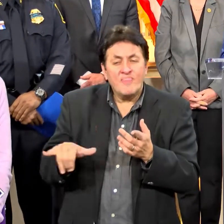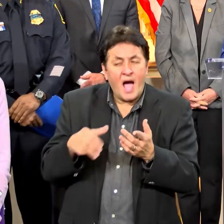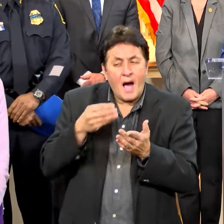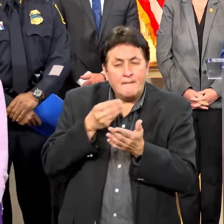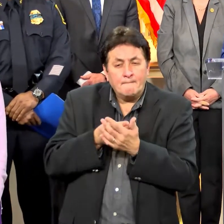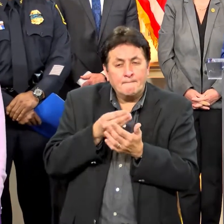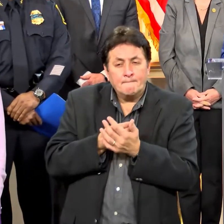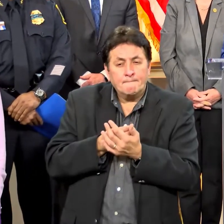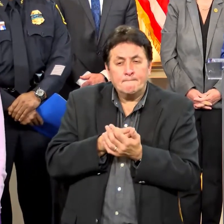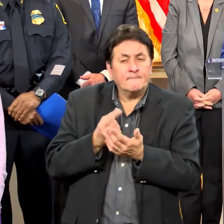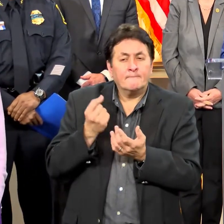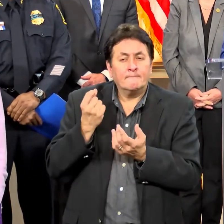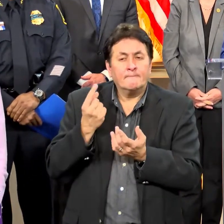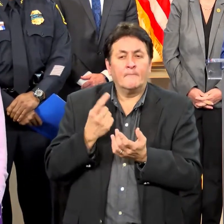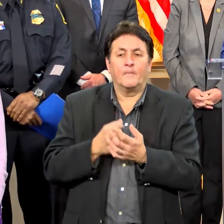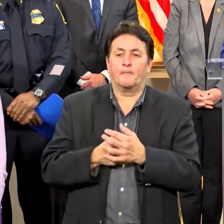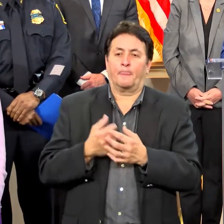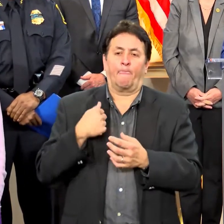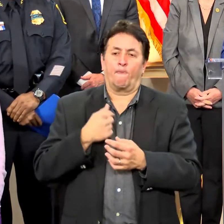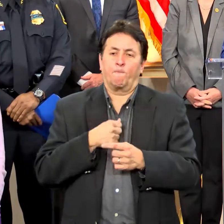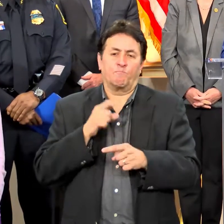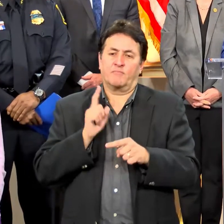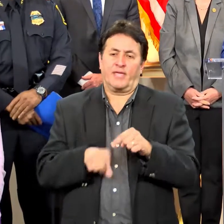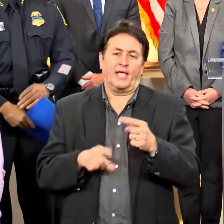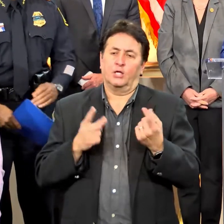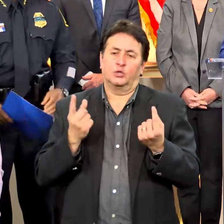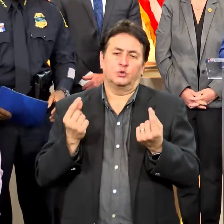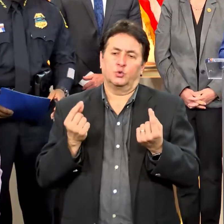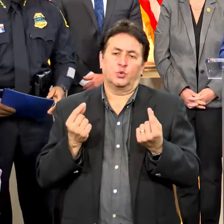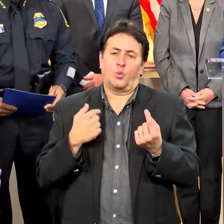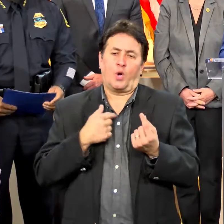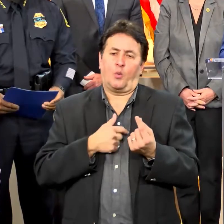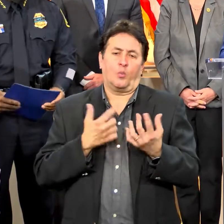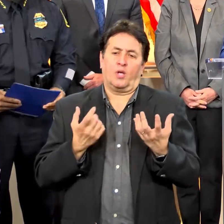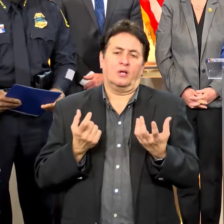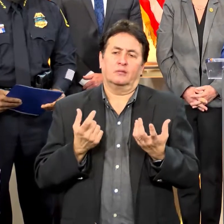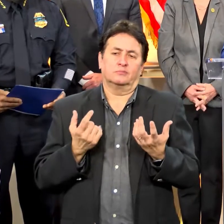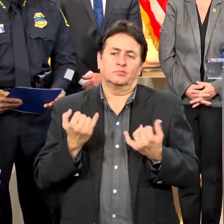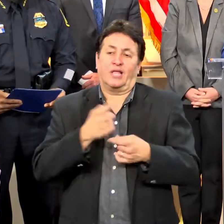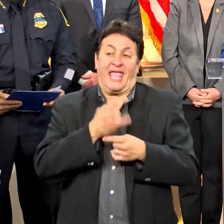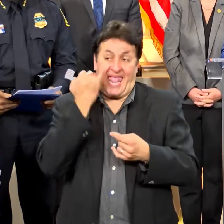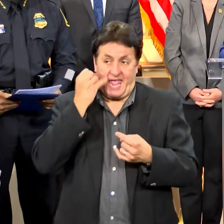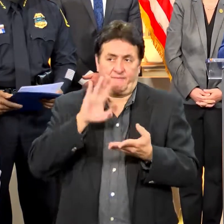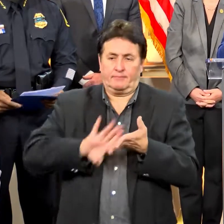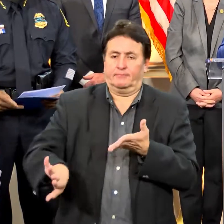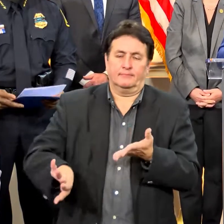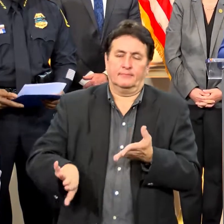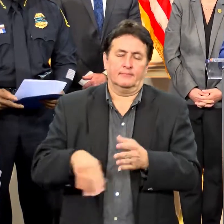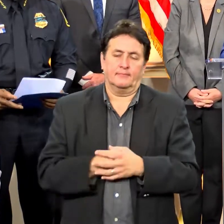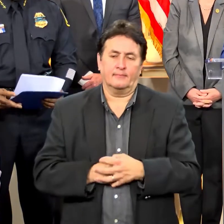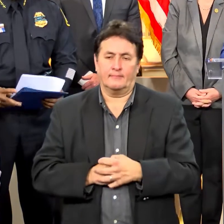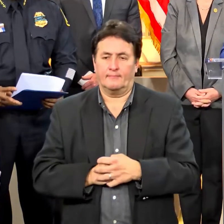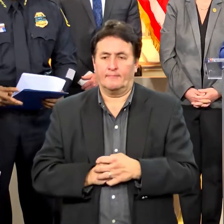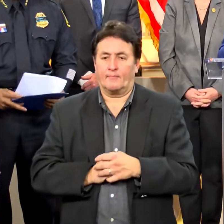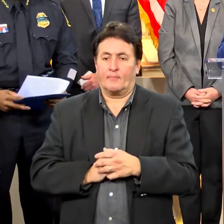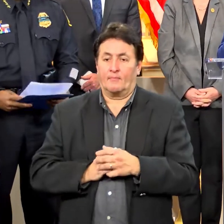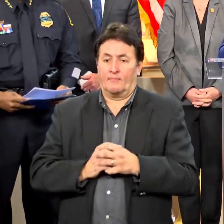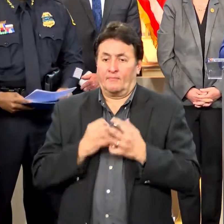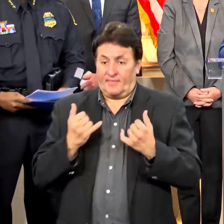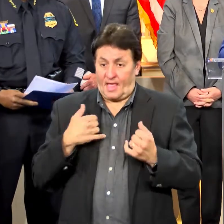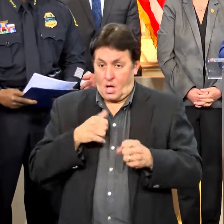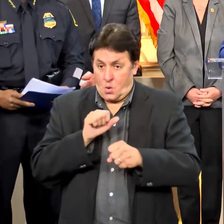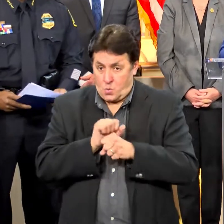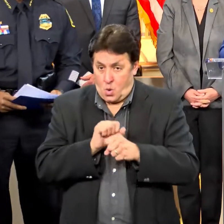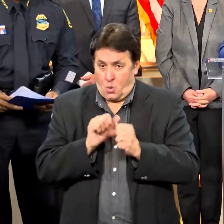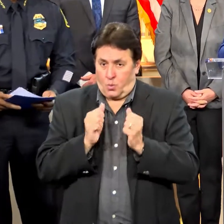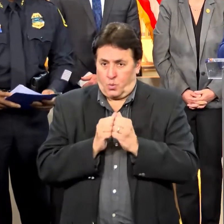able to do what we are doing today. And so we stand ready to work with the county, to work with the